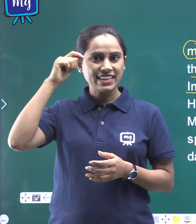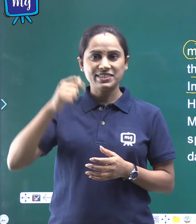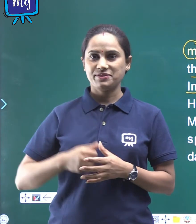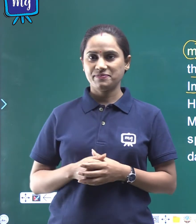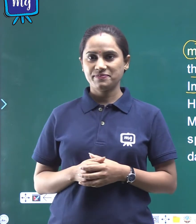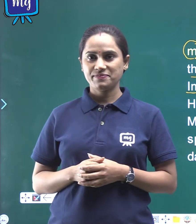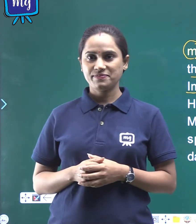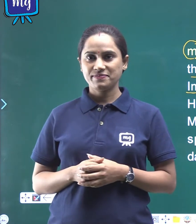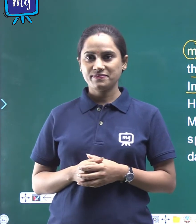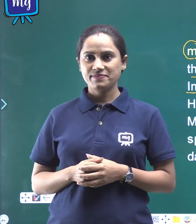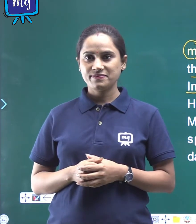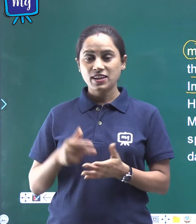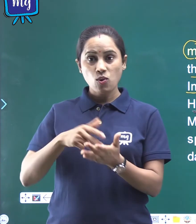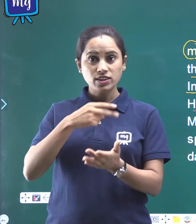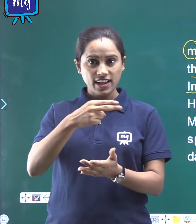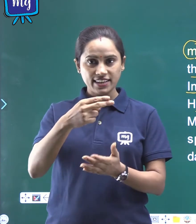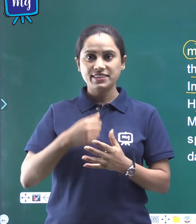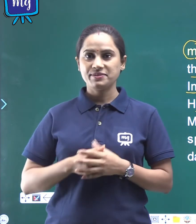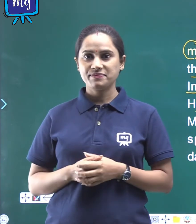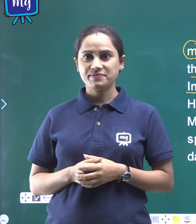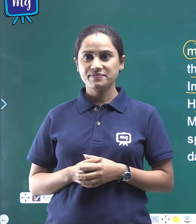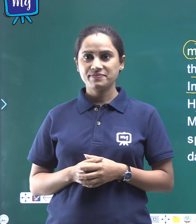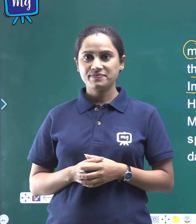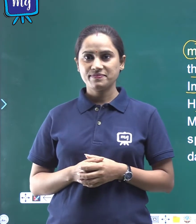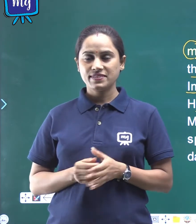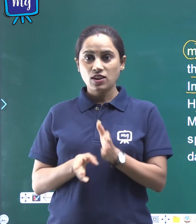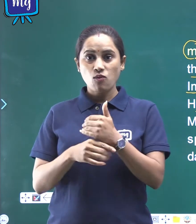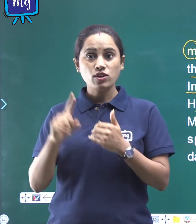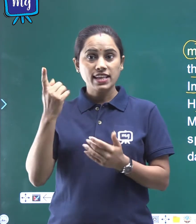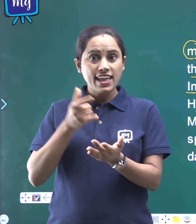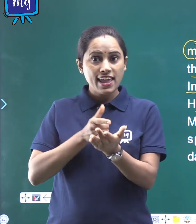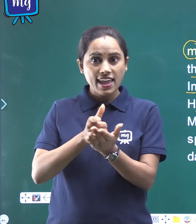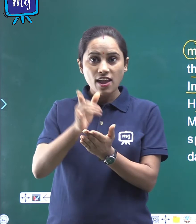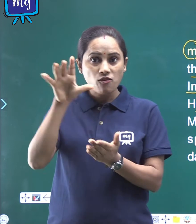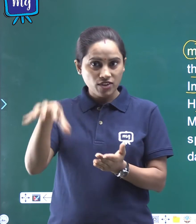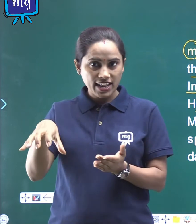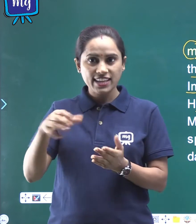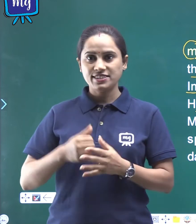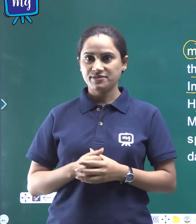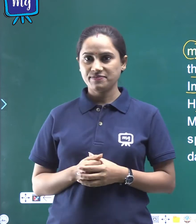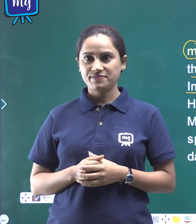English. 𝐄-𝐊𝐿𝐻 was a village